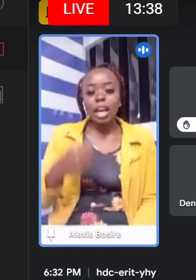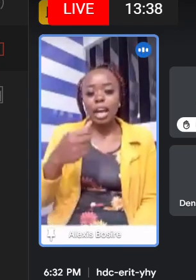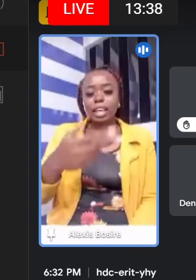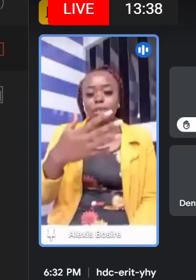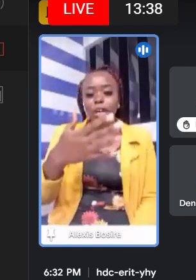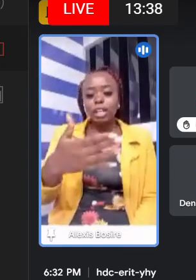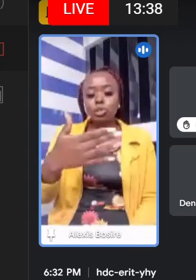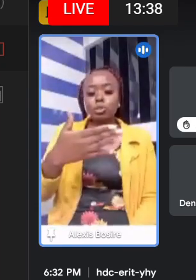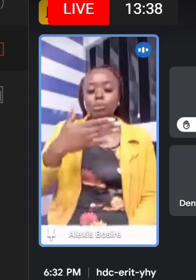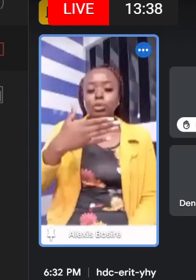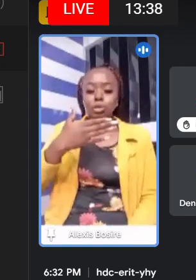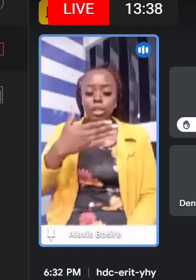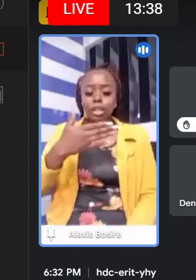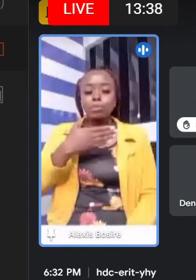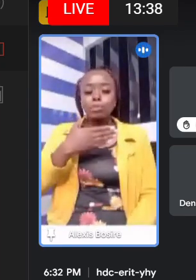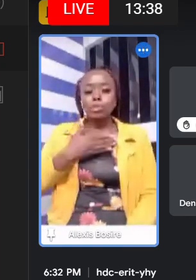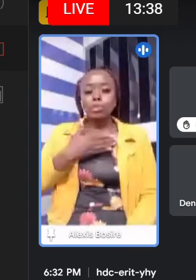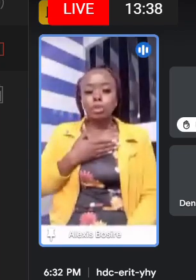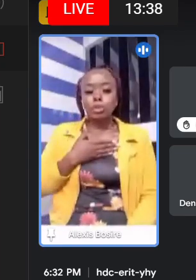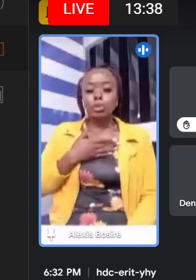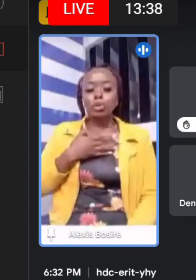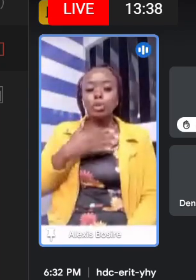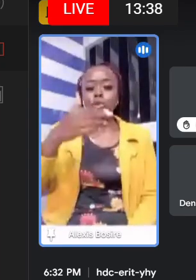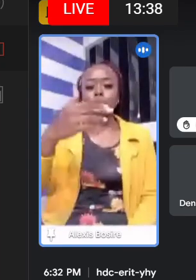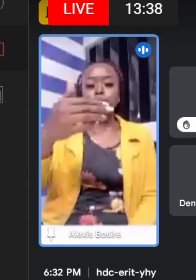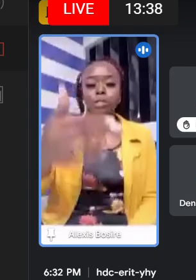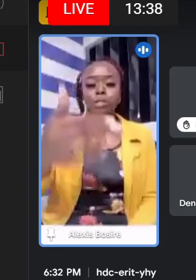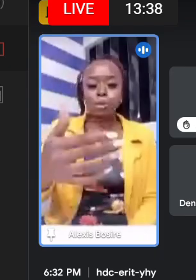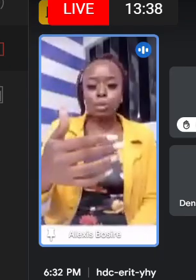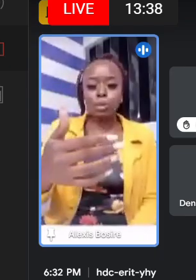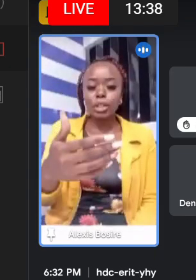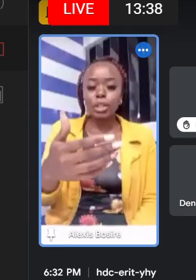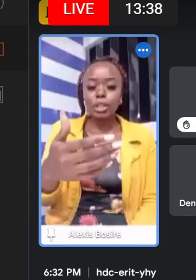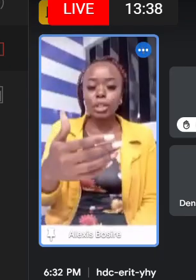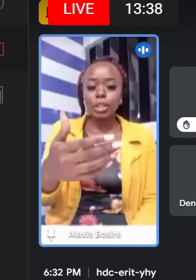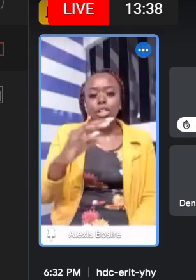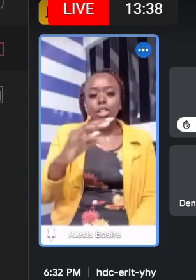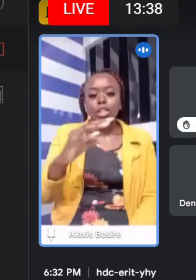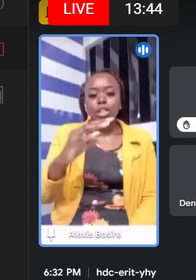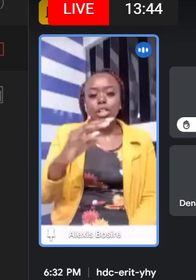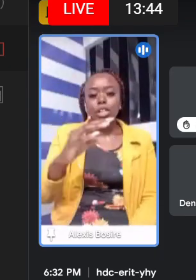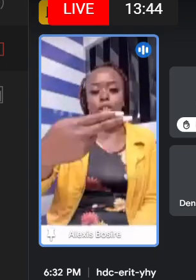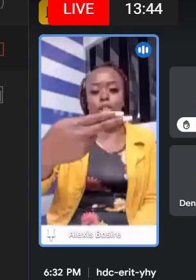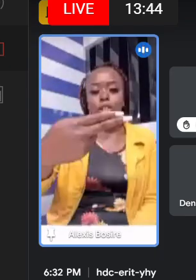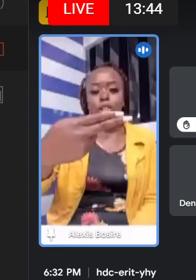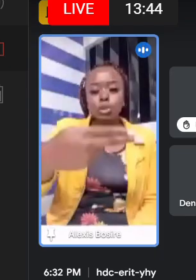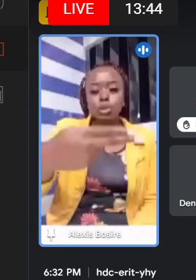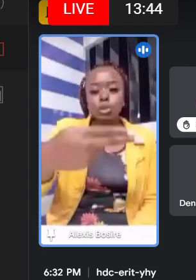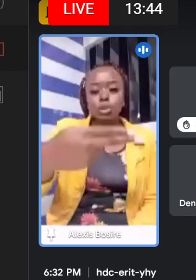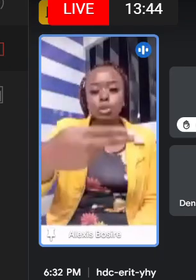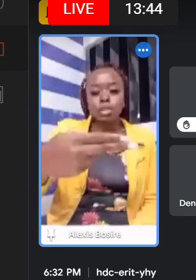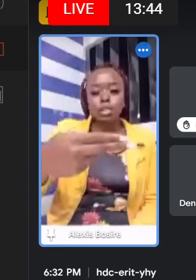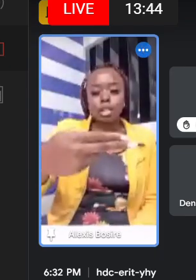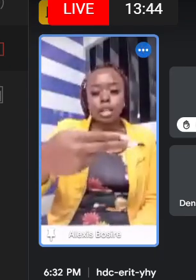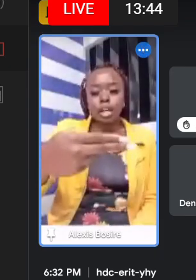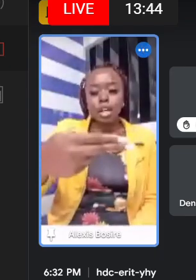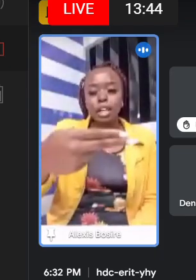audience, and then your hand shouldn't be too close to you or too far from you, right? So we proceed on to